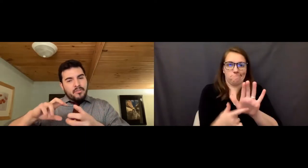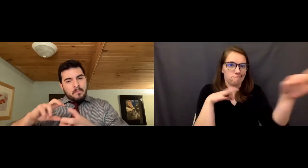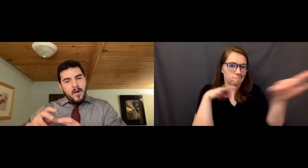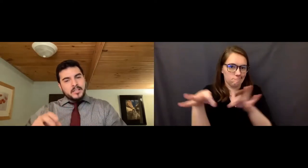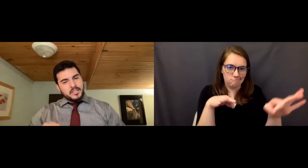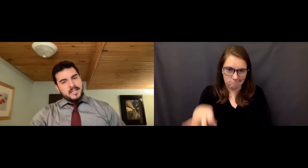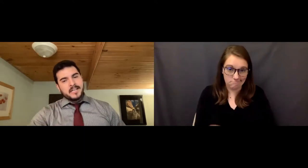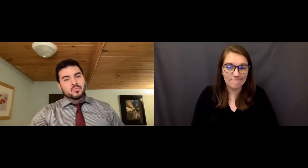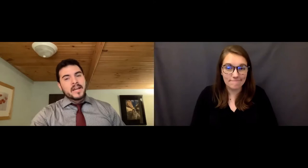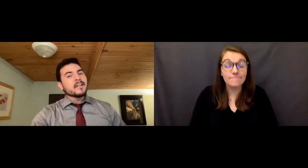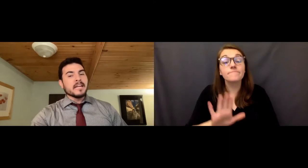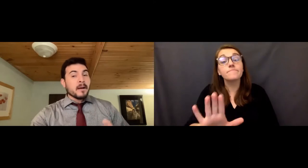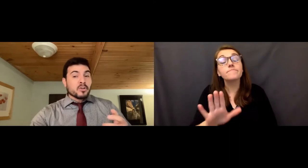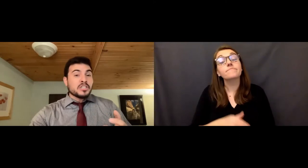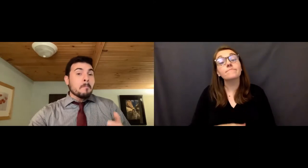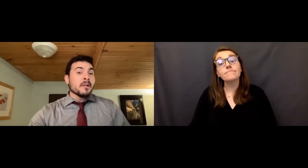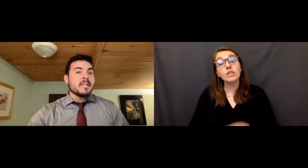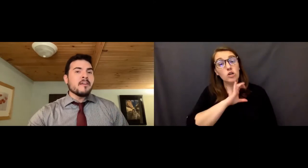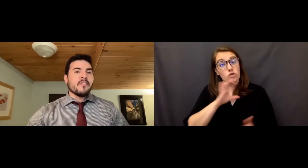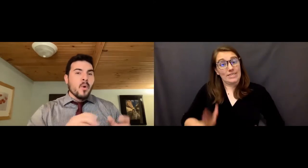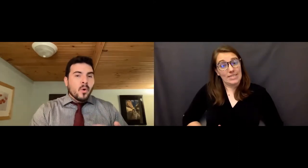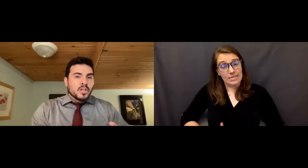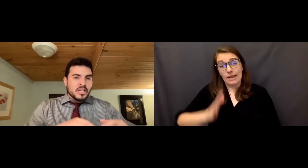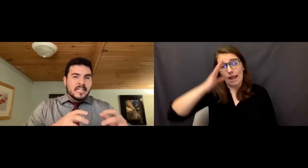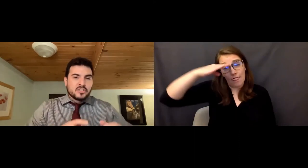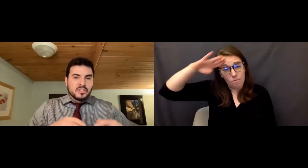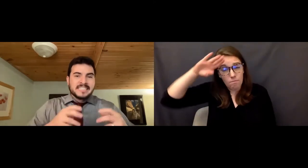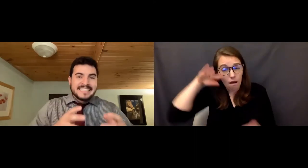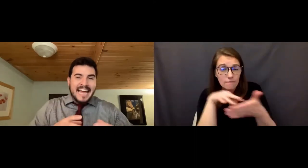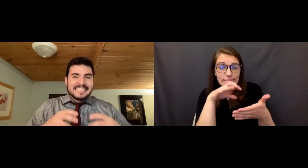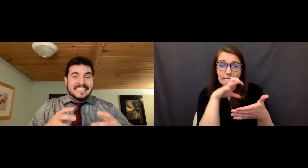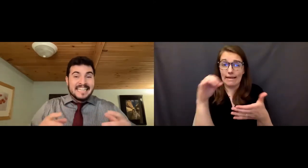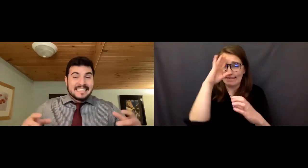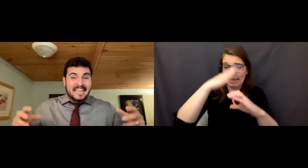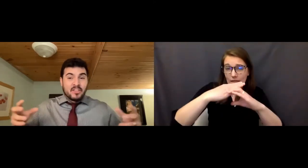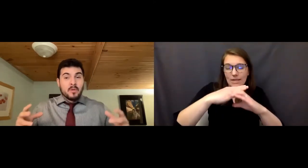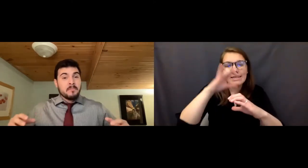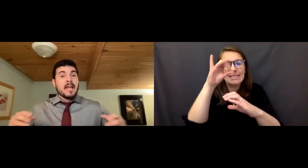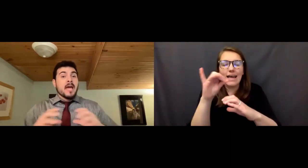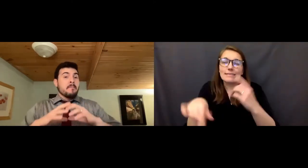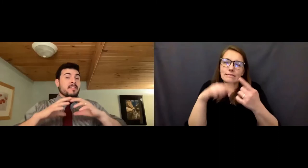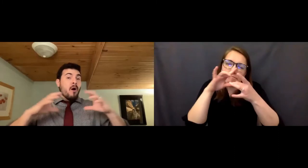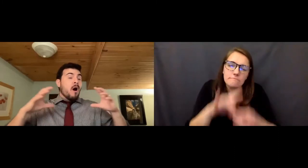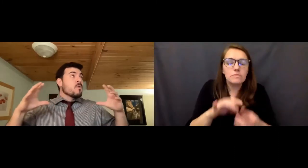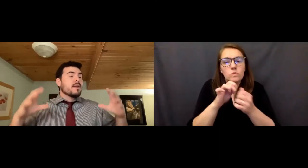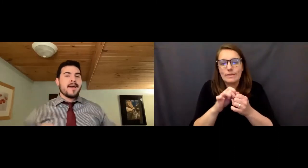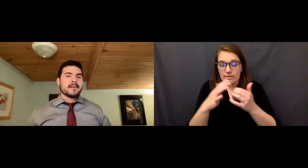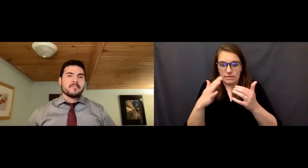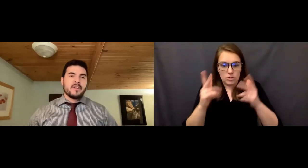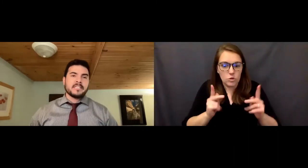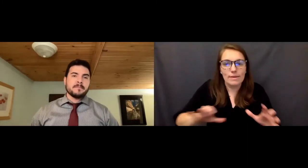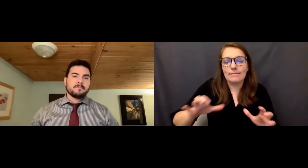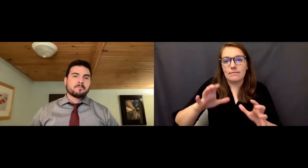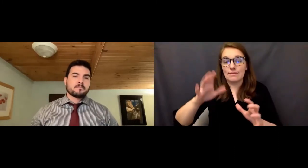theological anthropology is regulated by Christian belief in the origin, history, status, and destiny of the human being amid the ongoing